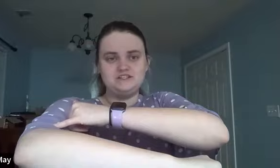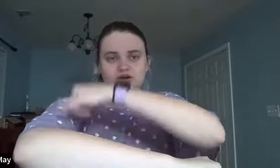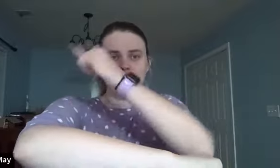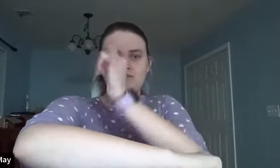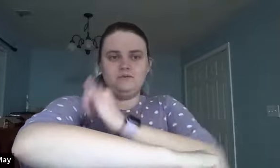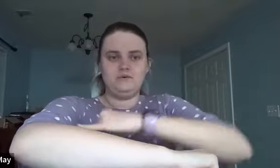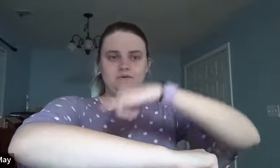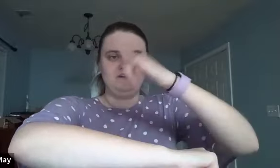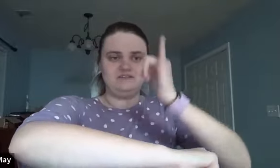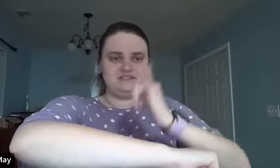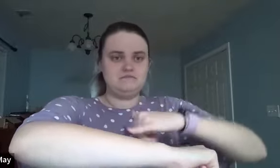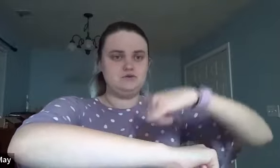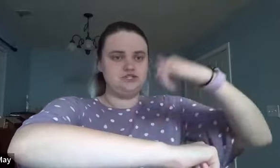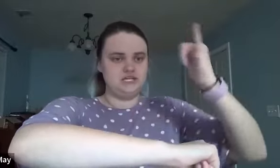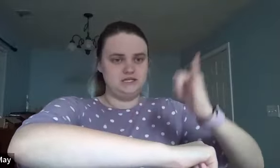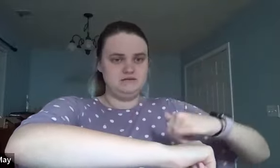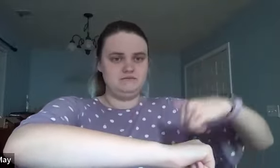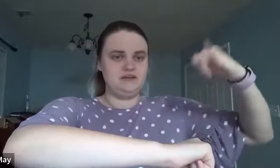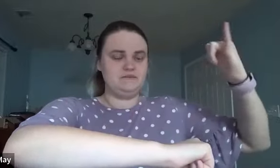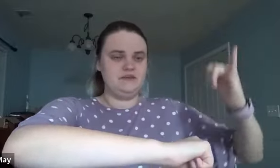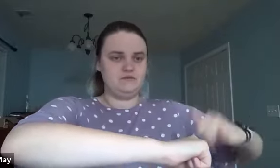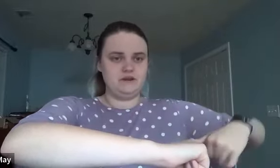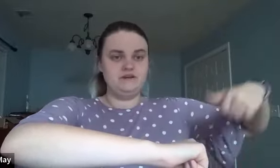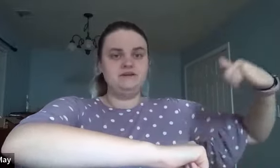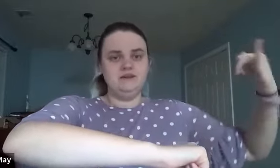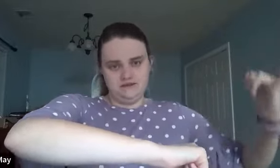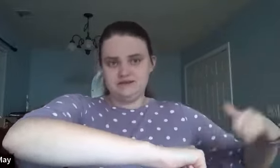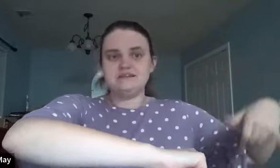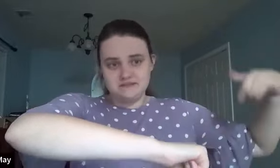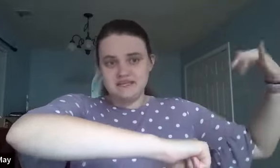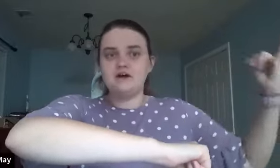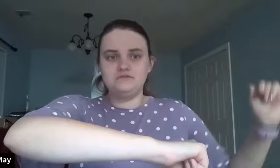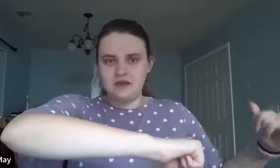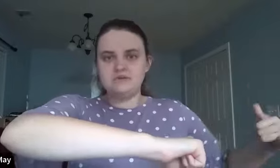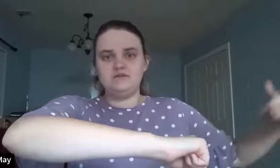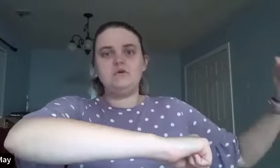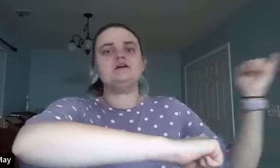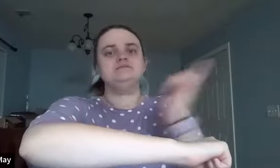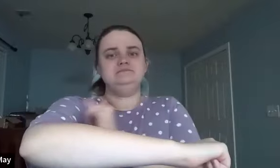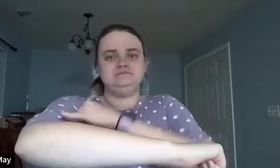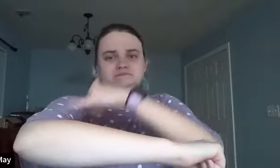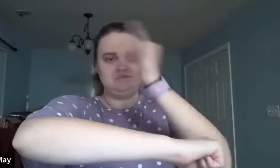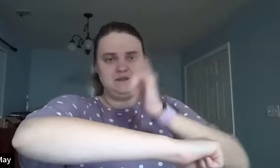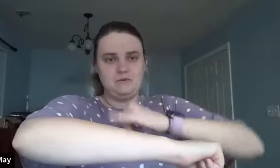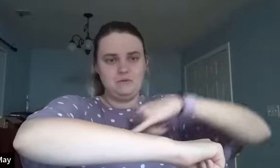to go the same motion, but coming the other way. And it's like the tail flapping in the water.